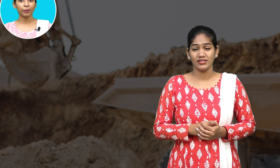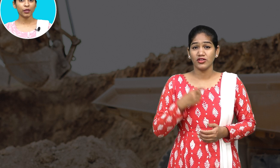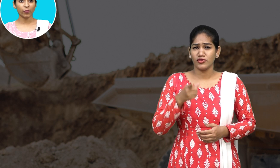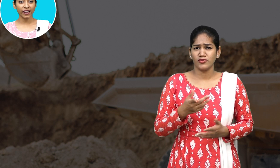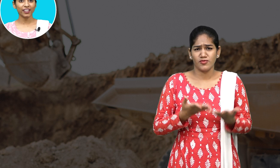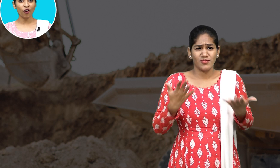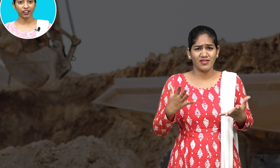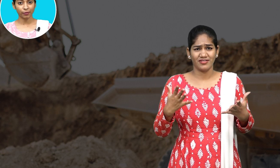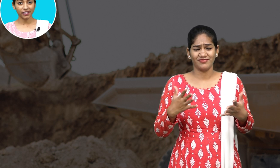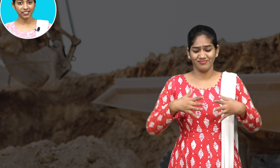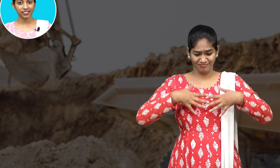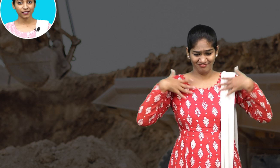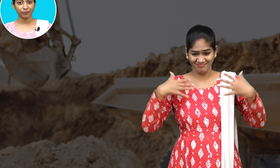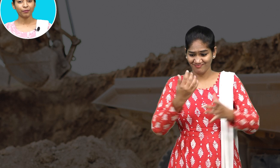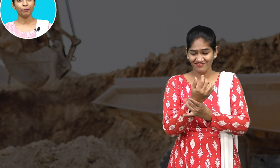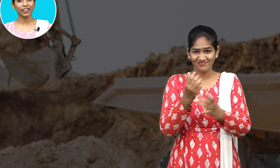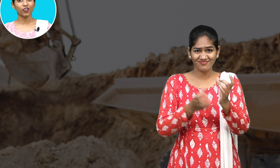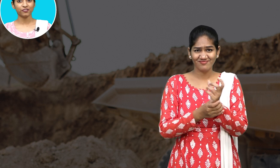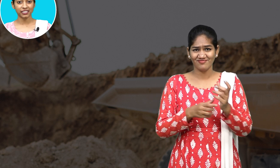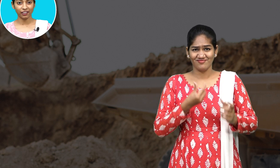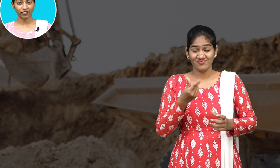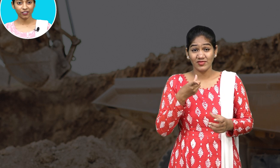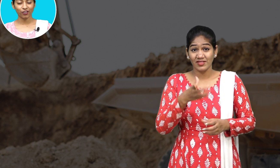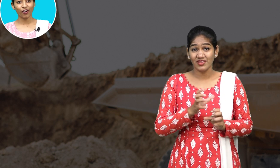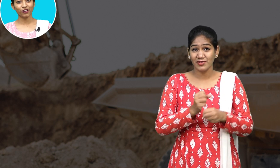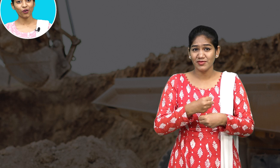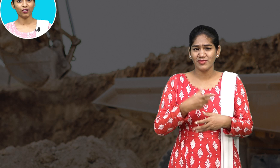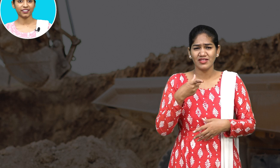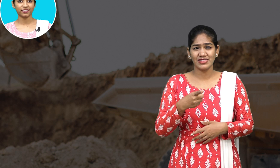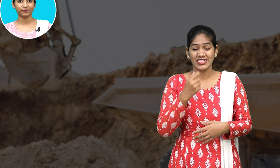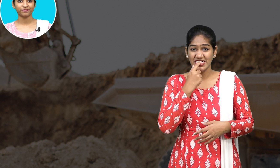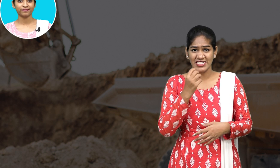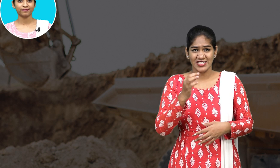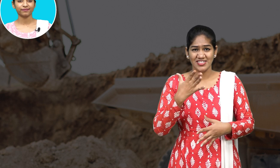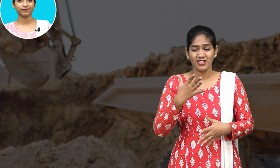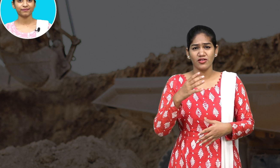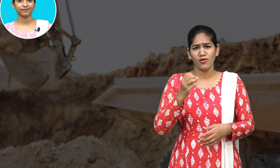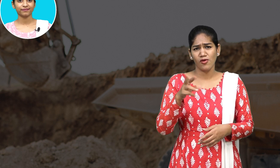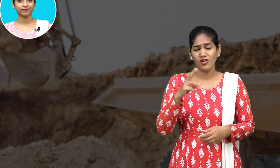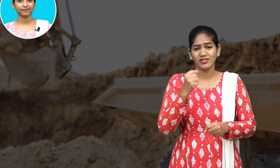You may be wearing ornaments made of silver or gold.